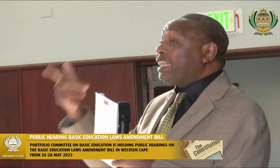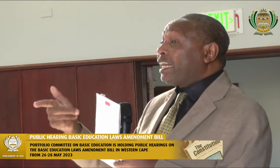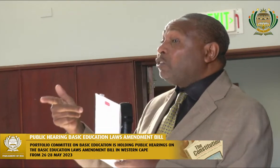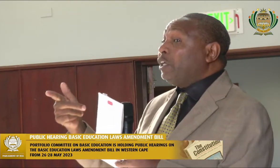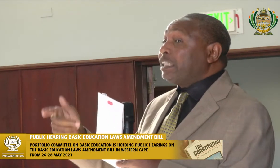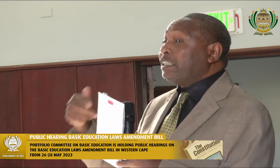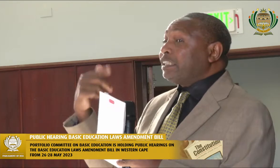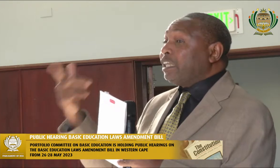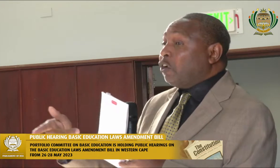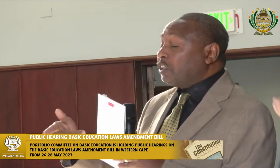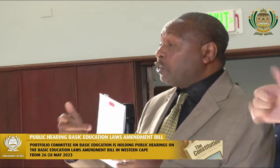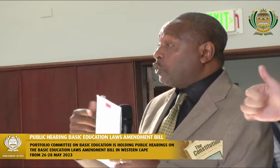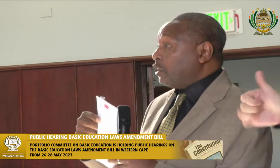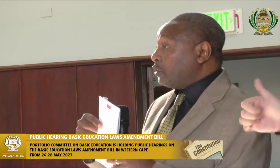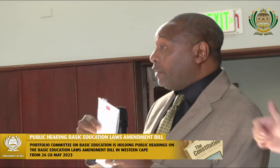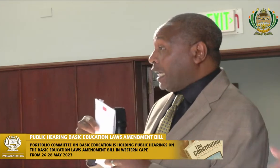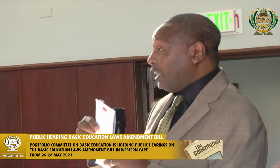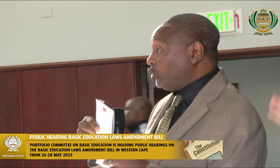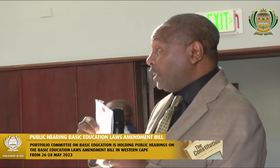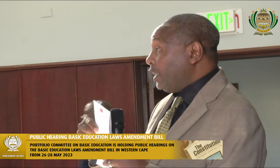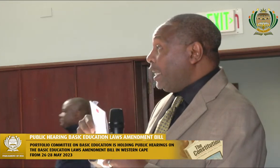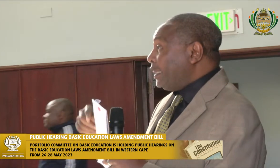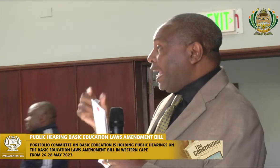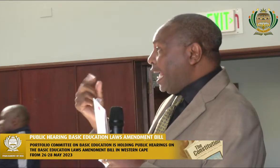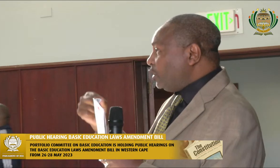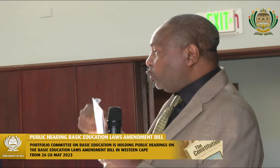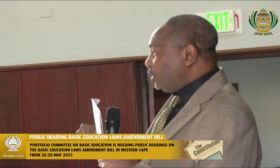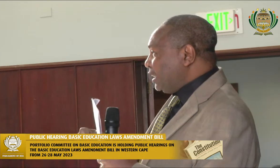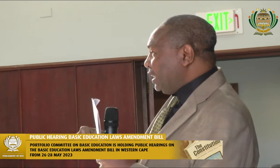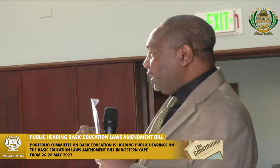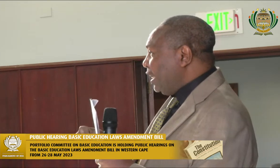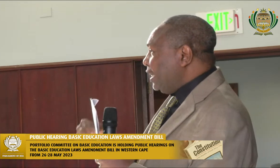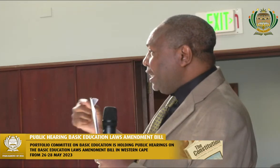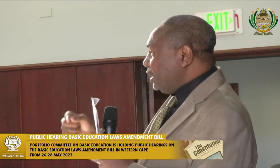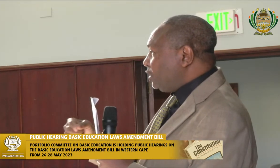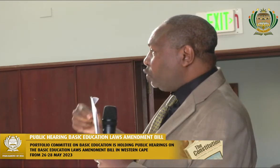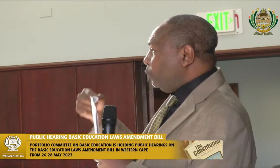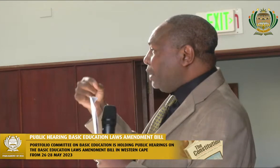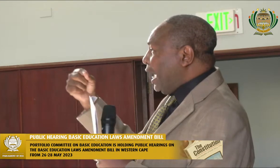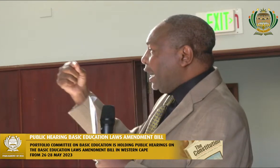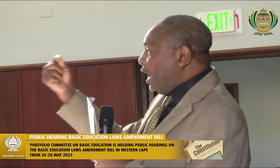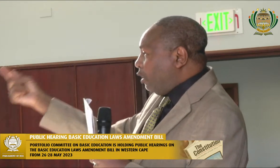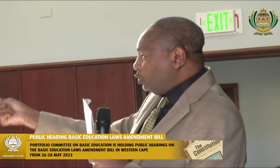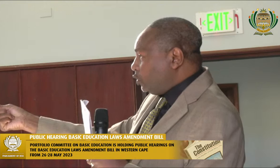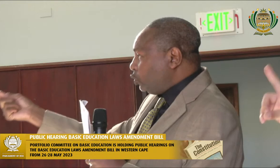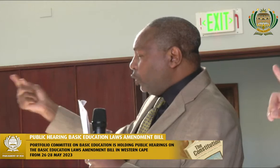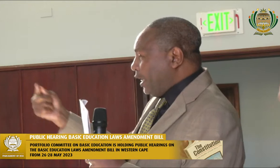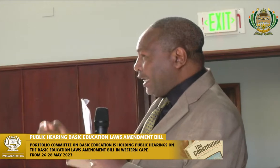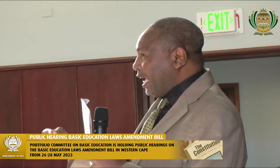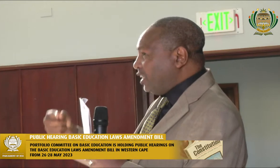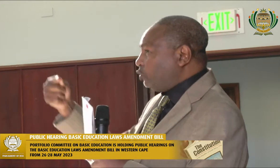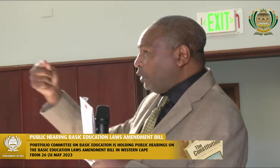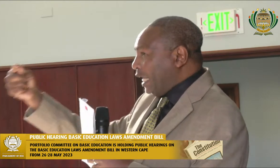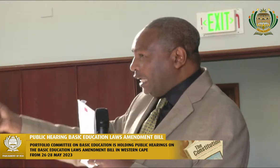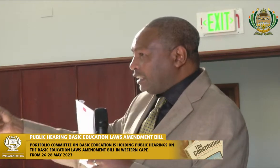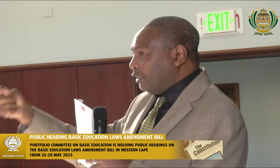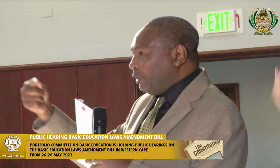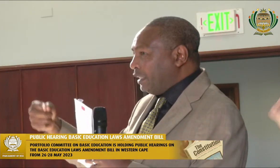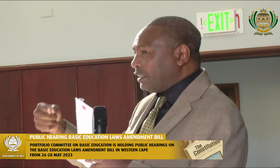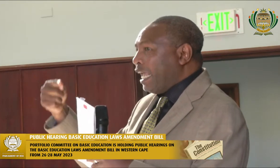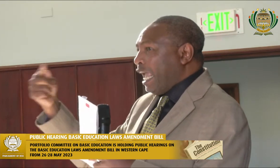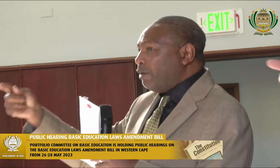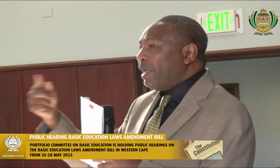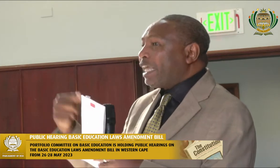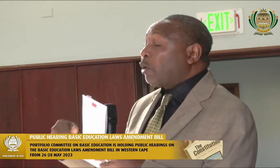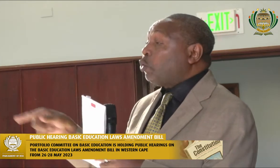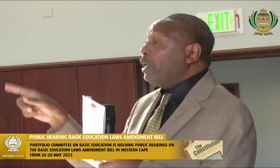with other regulations and the constitutions of the country, the HOD needs to be allowed to engage with the